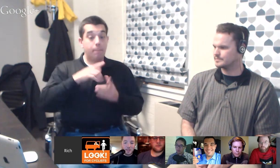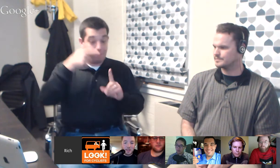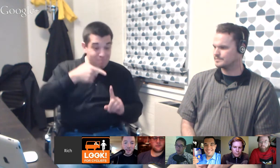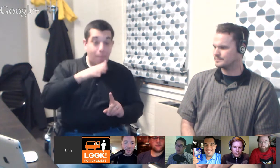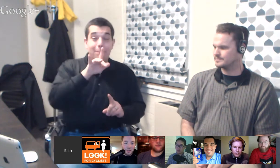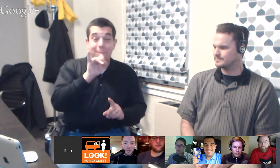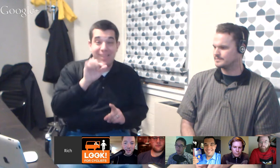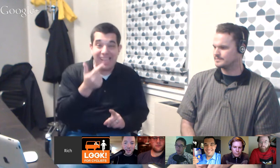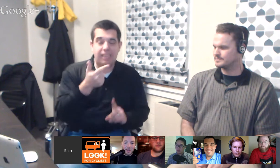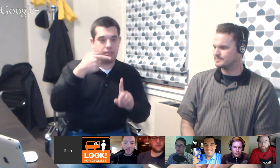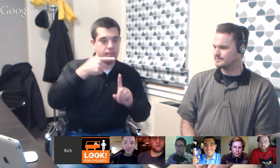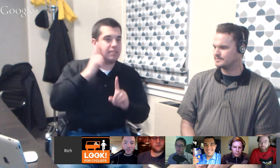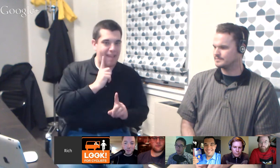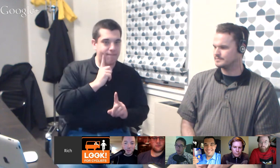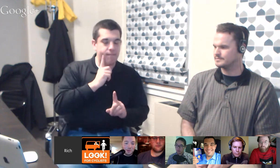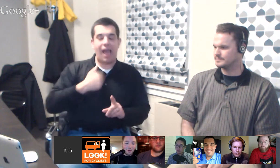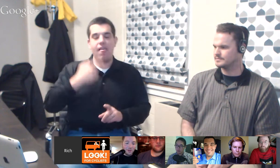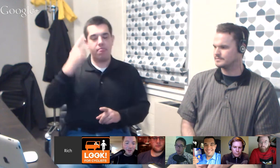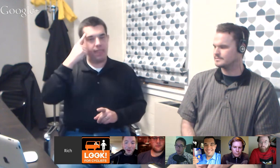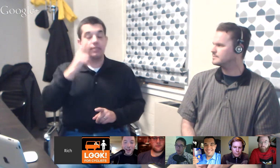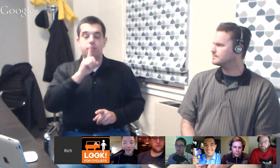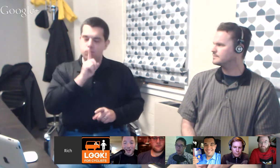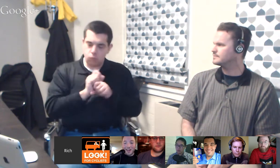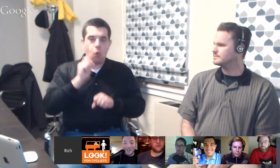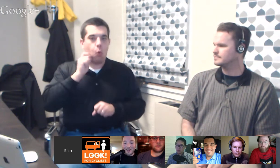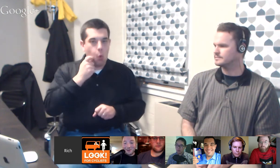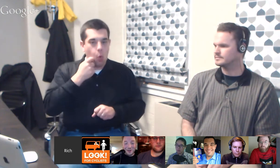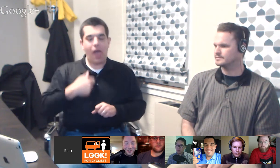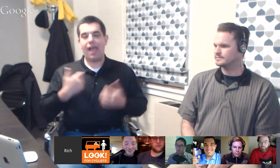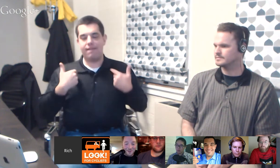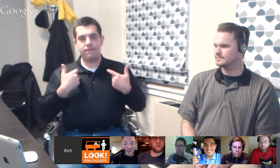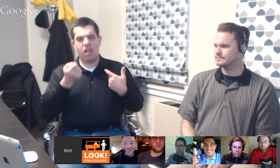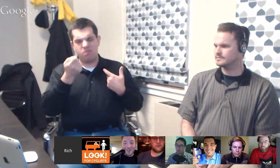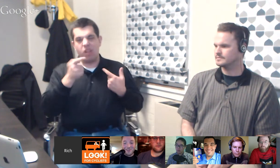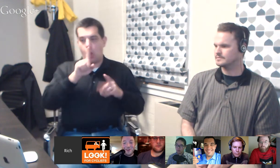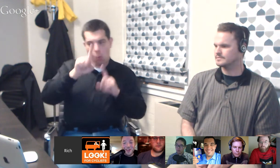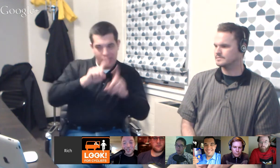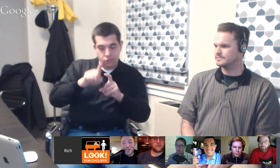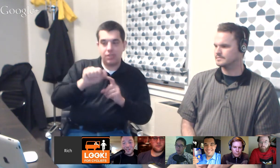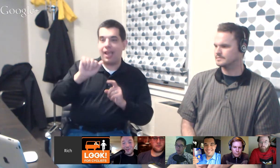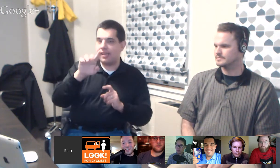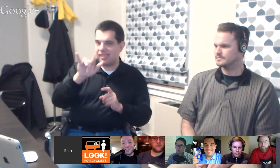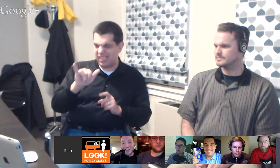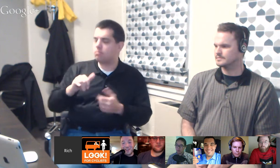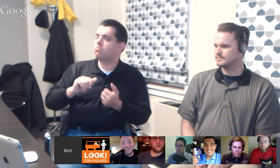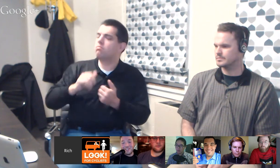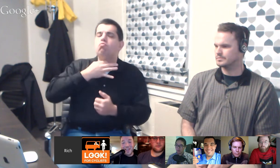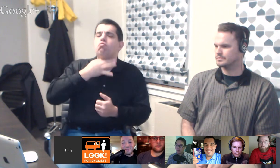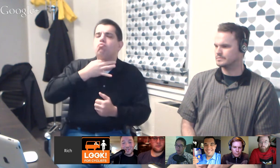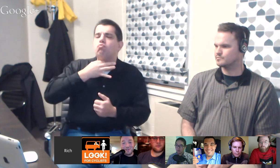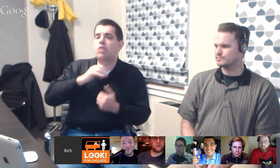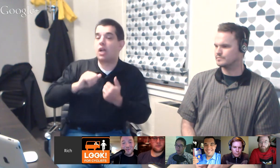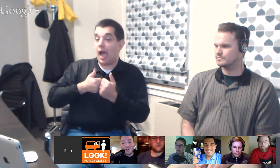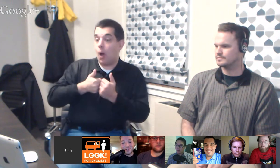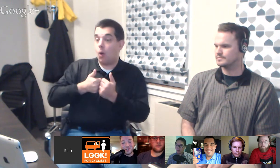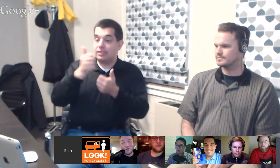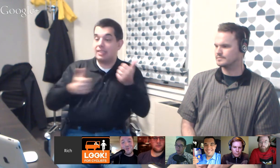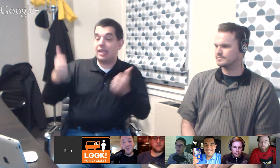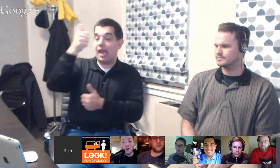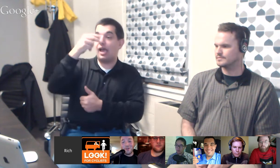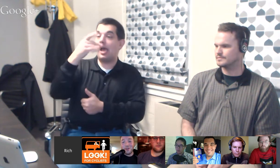just something that that I think is really cool. But I had a little question for you, Andy. Have you, just out of curiosity, has the headmaster from the New